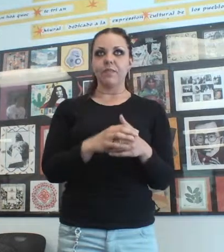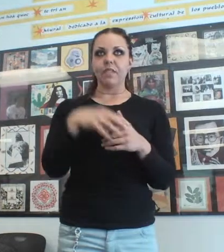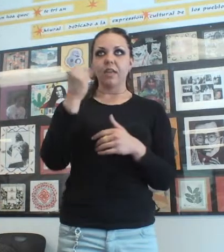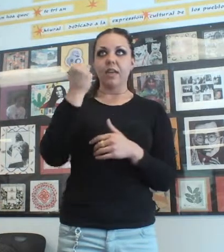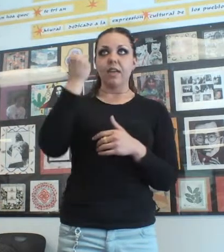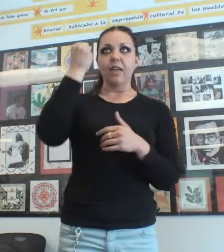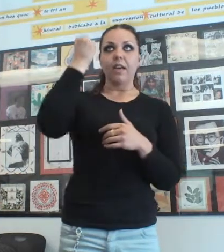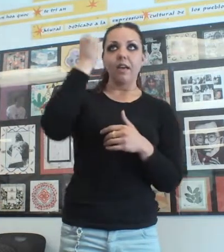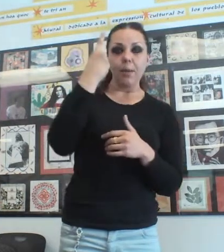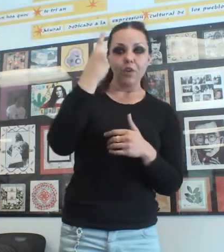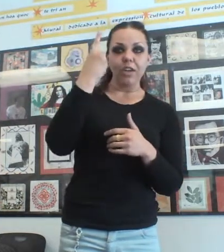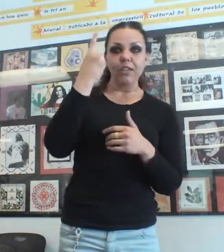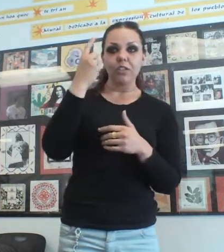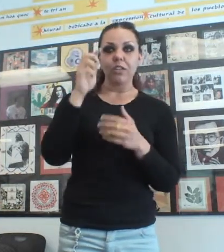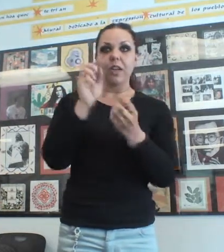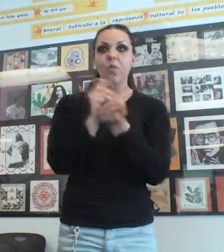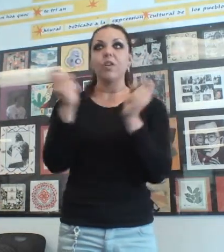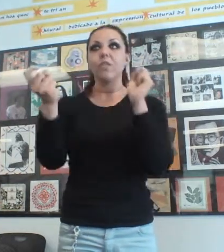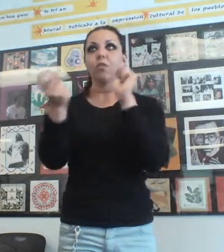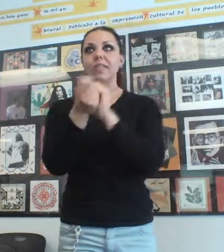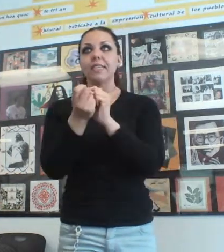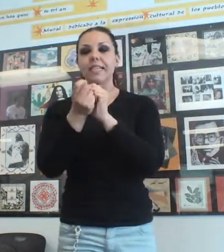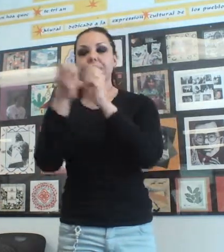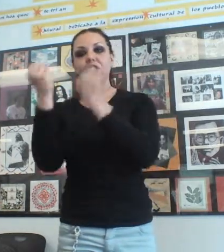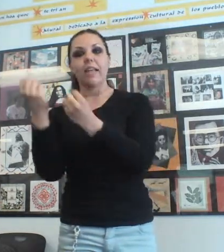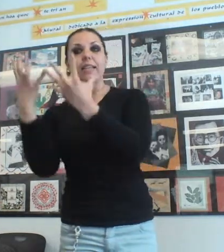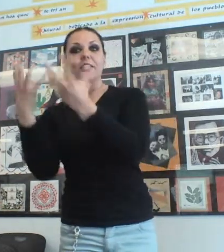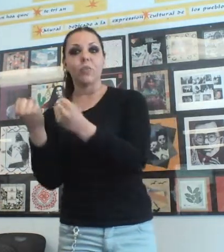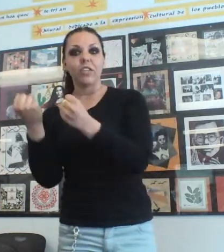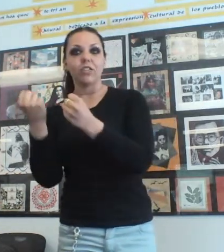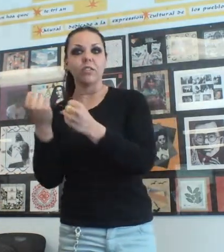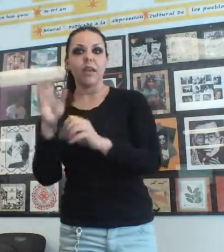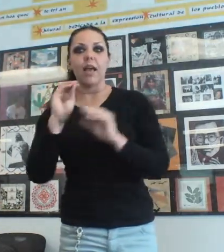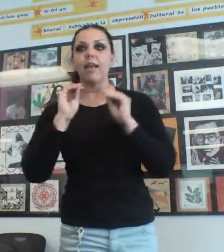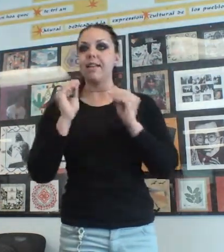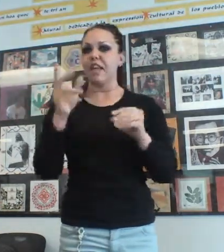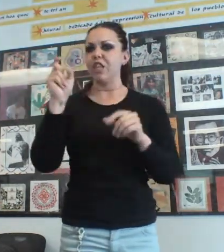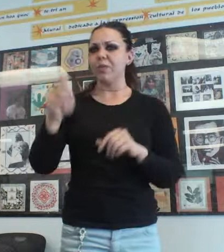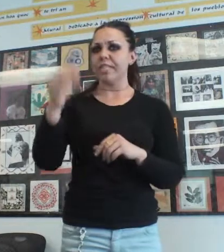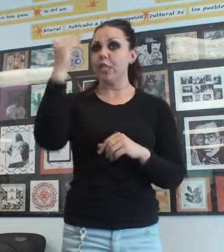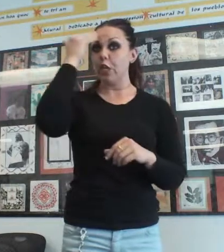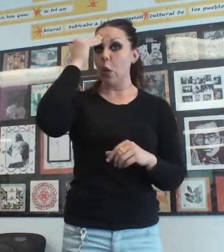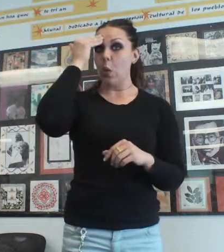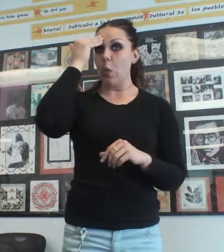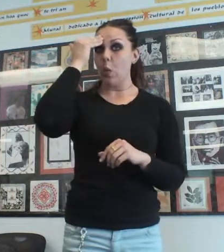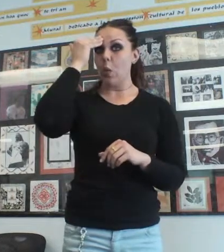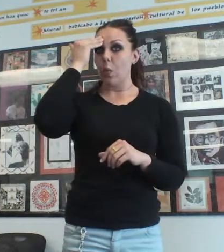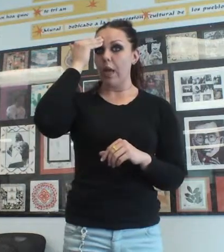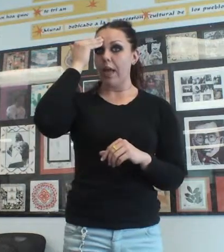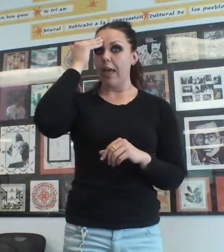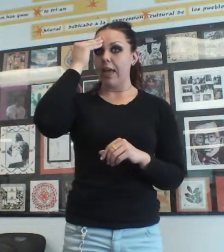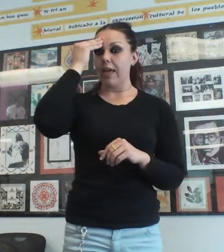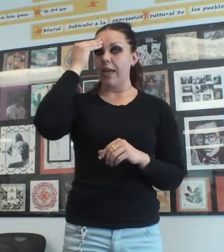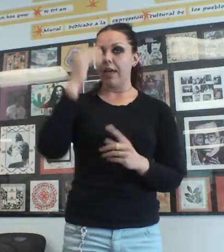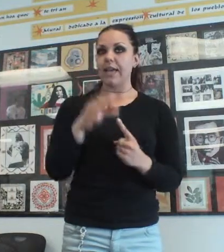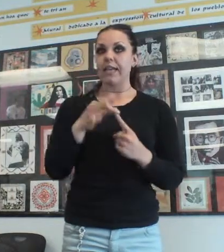Okay, that is one. Nothing that you're going to need to know besides she has been